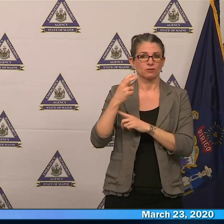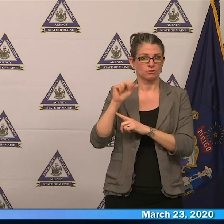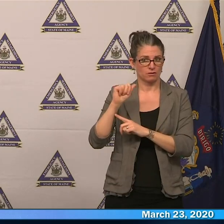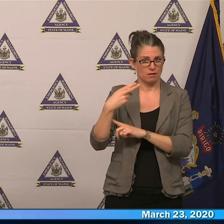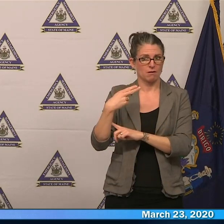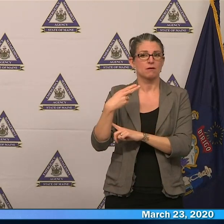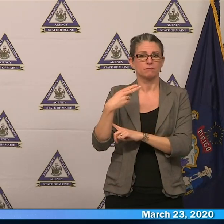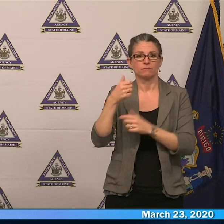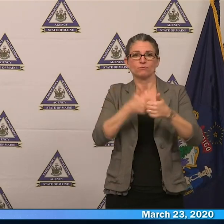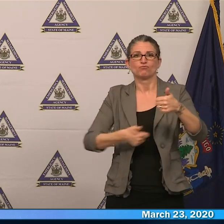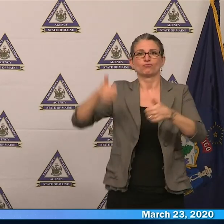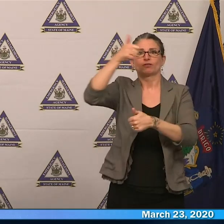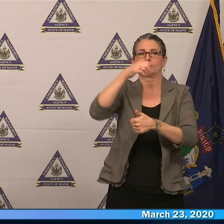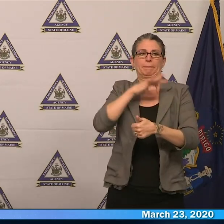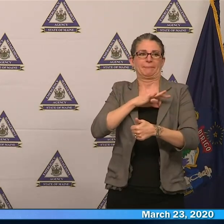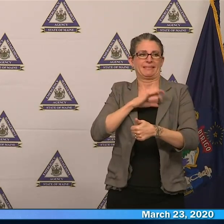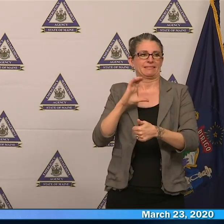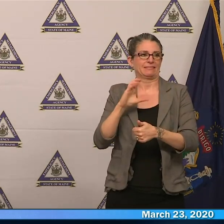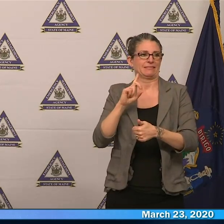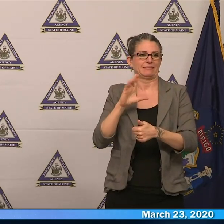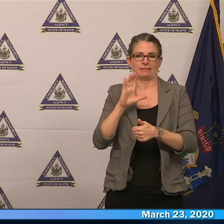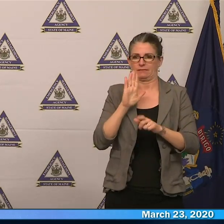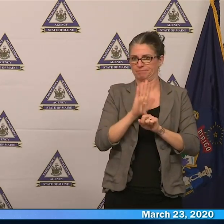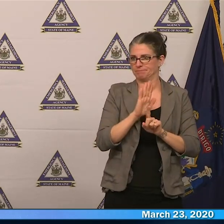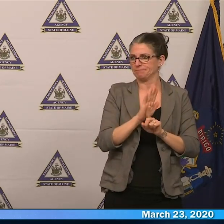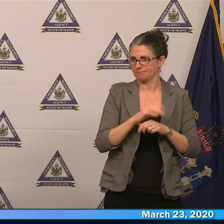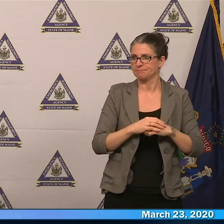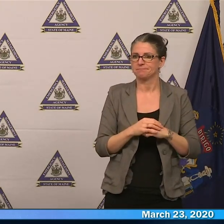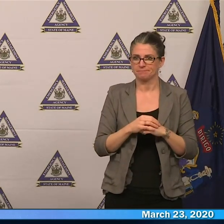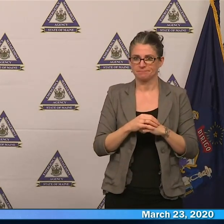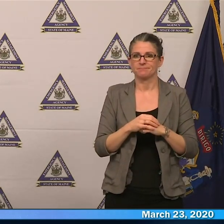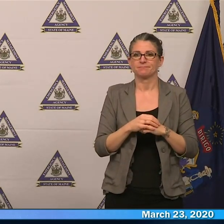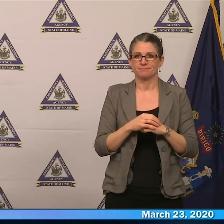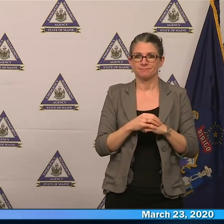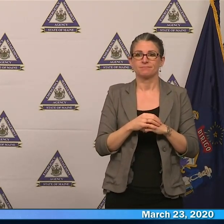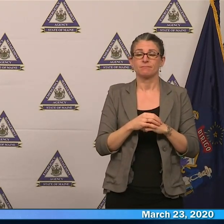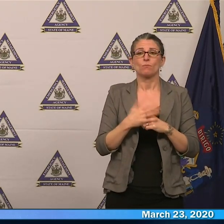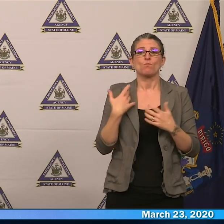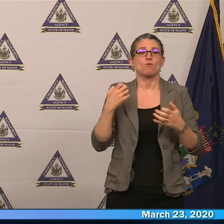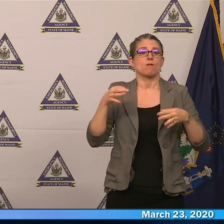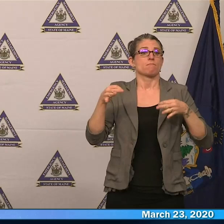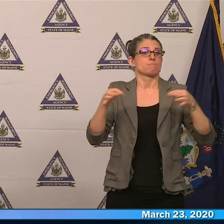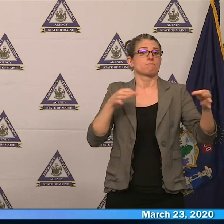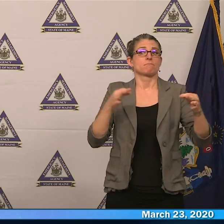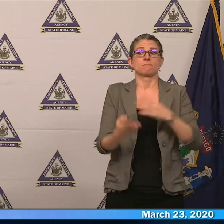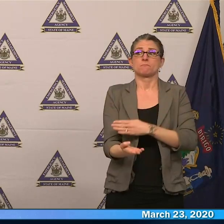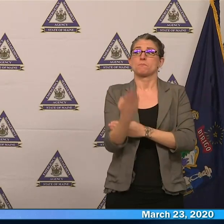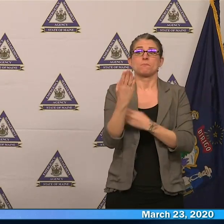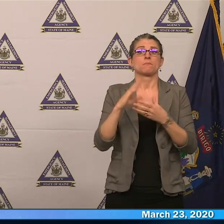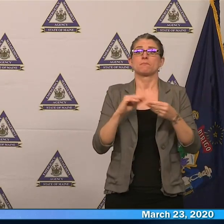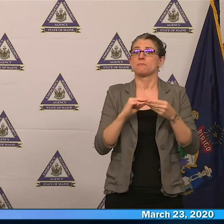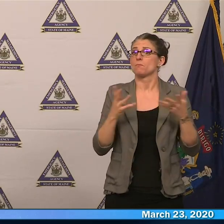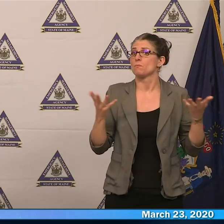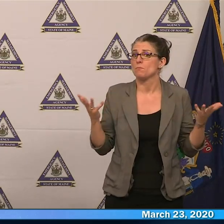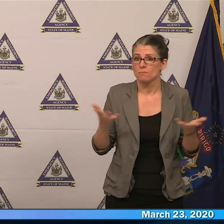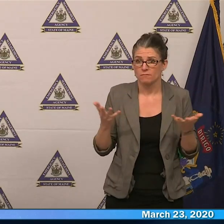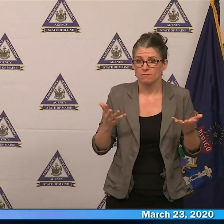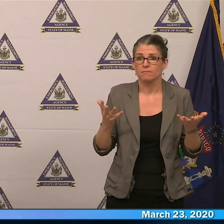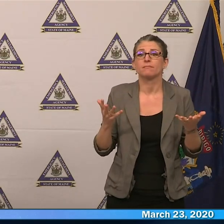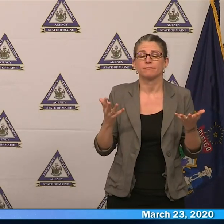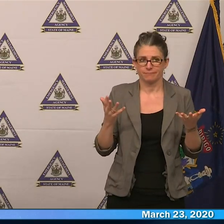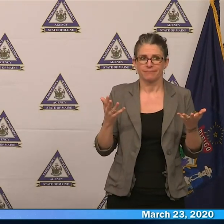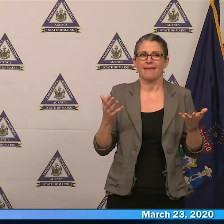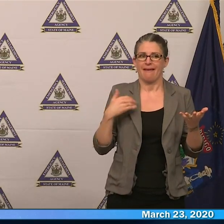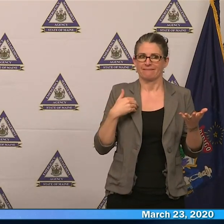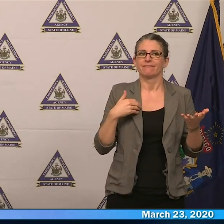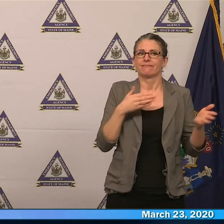of Maine Center for Disease Control and Prevention. I'd like to start this morning's briefing by acknowledging a couple of the changes that we have made